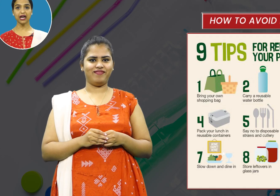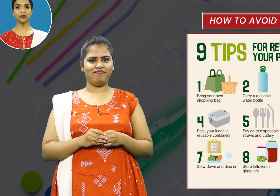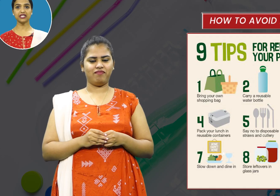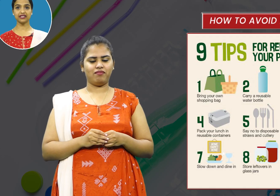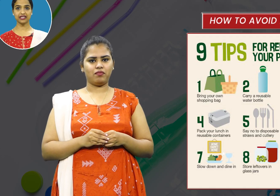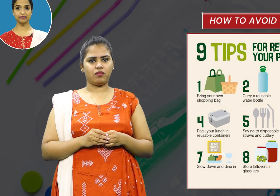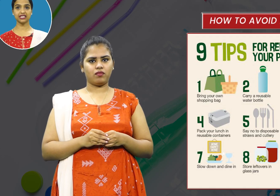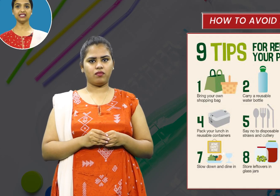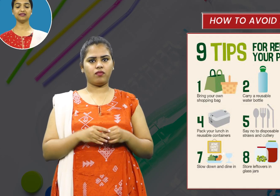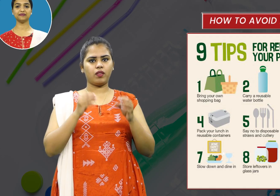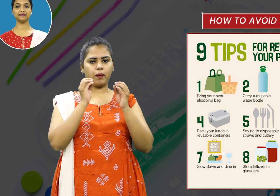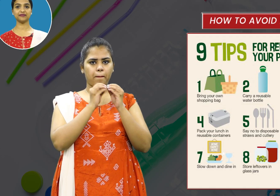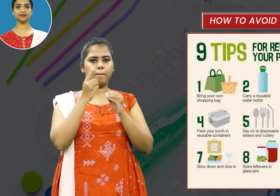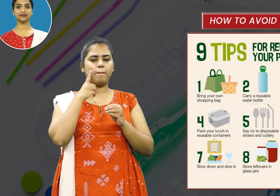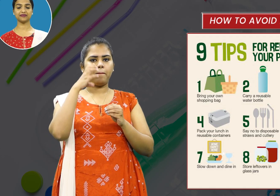The biodegradable